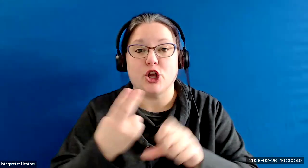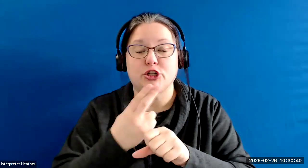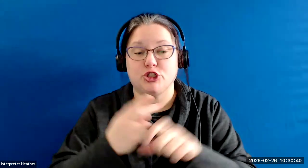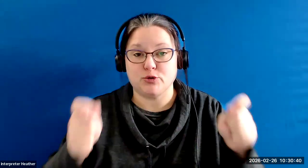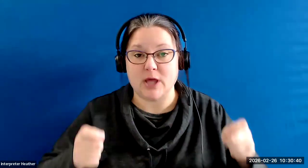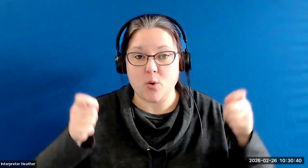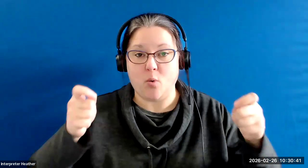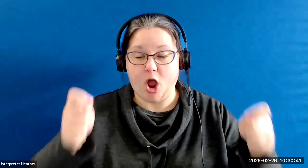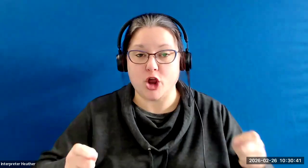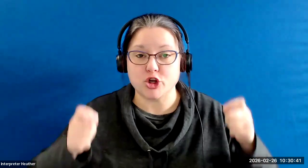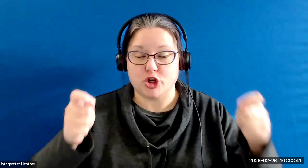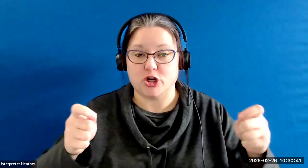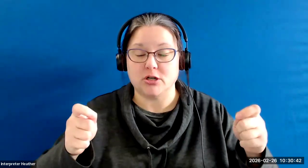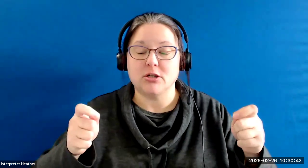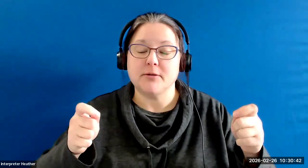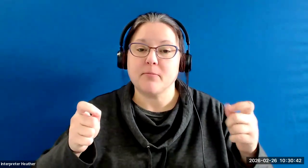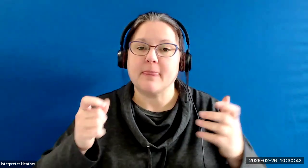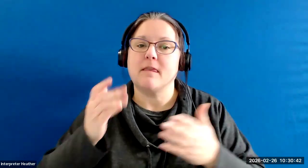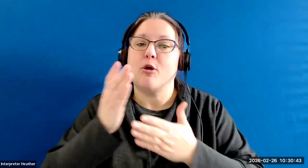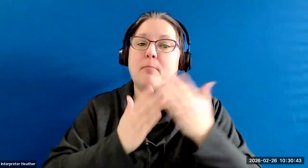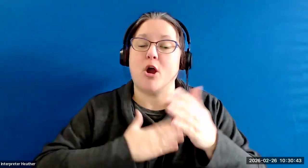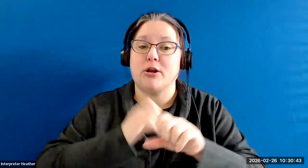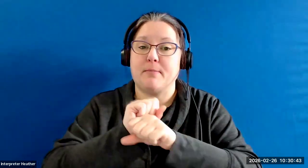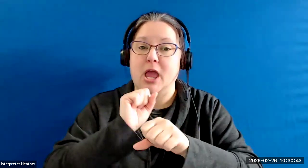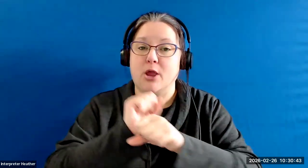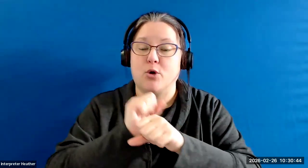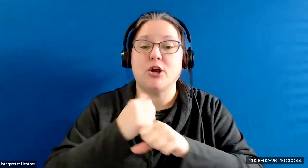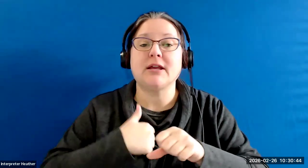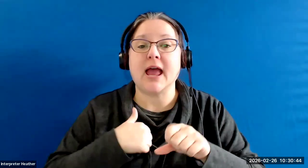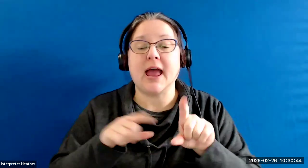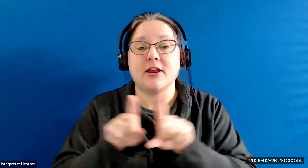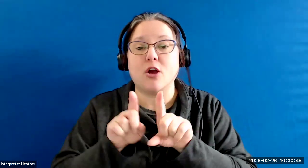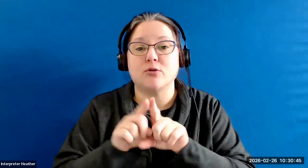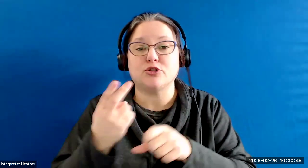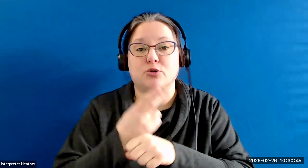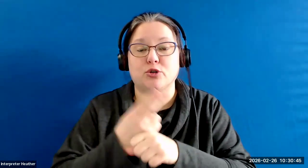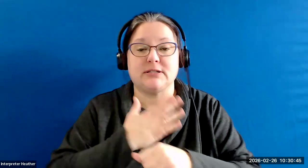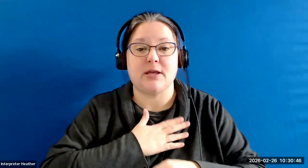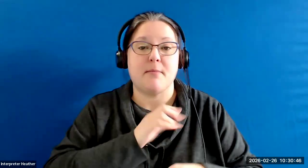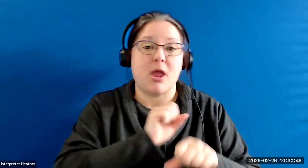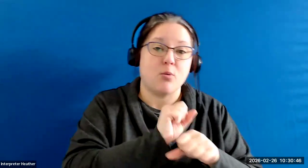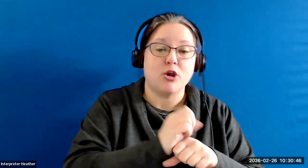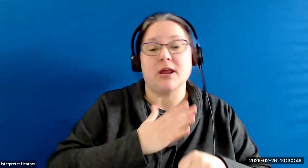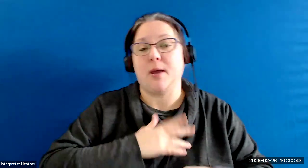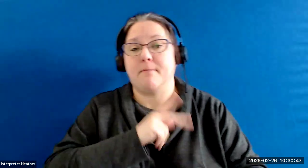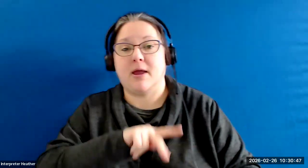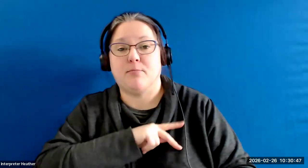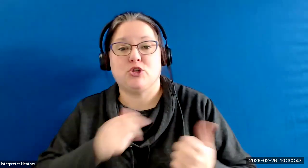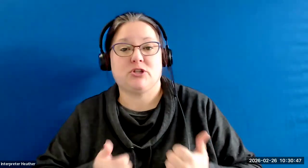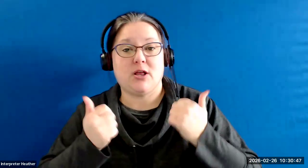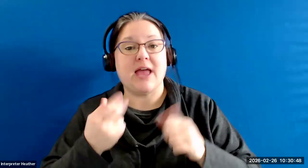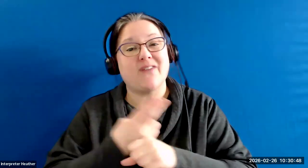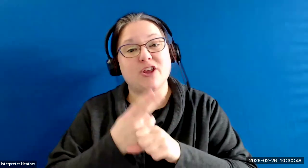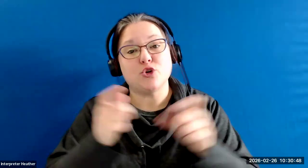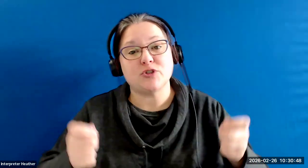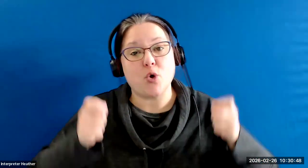walker for part of my work, and I'm starting to use one in my personal life as well.